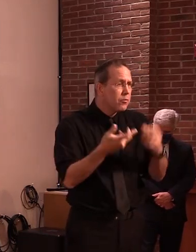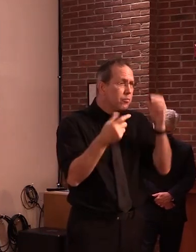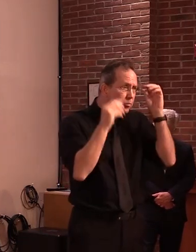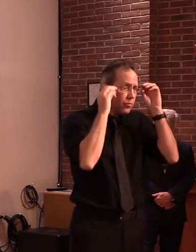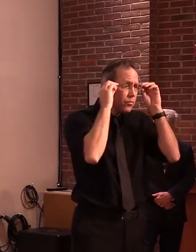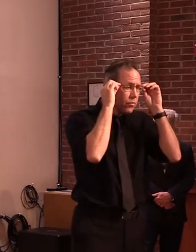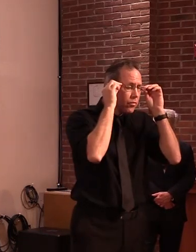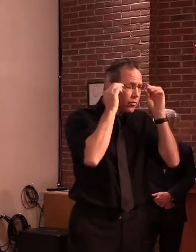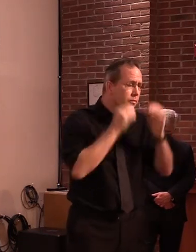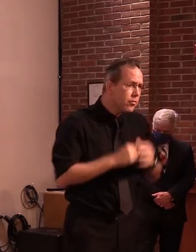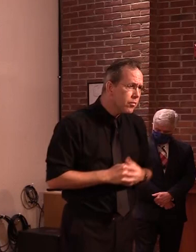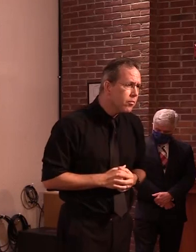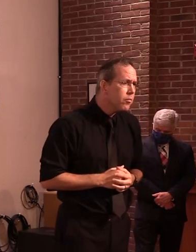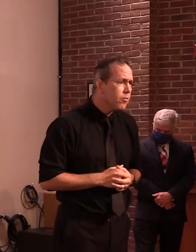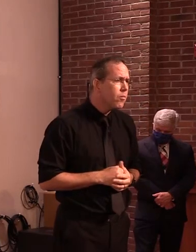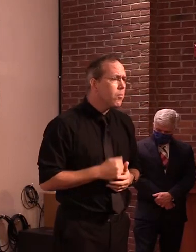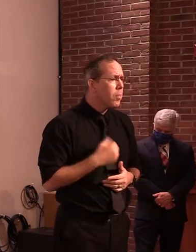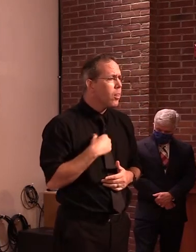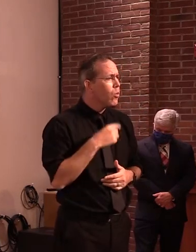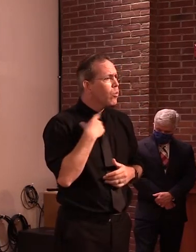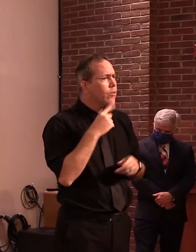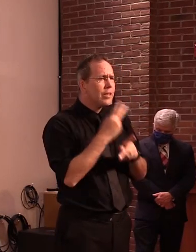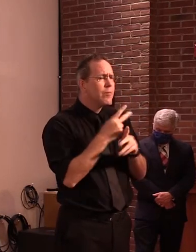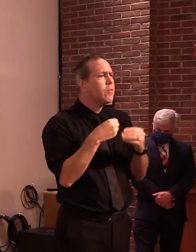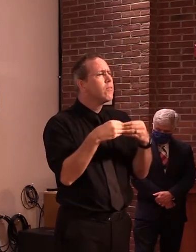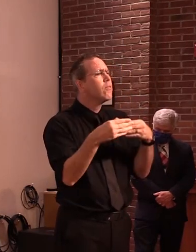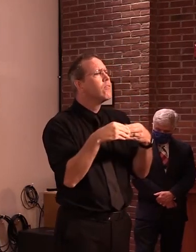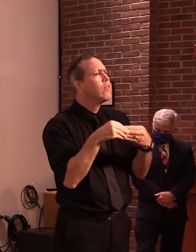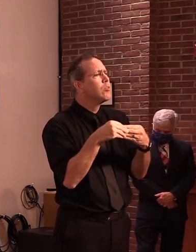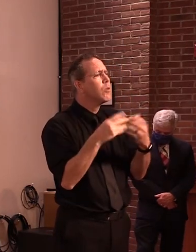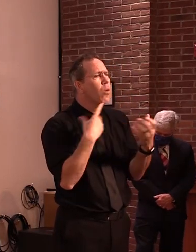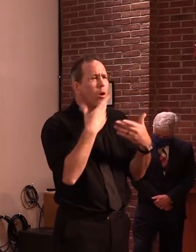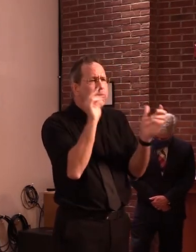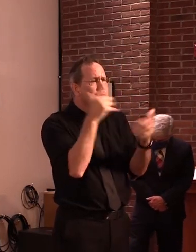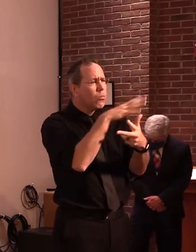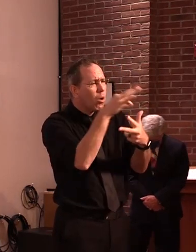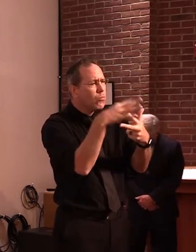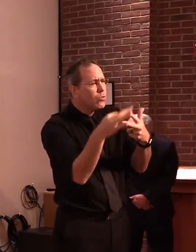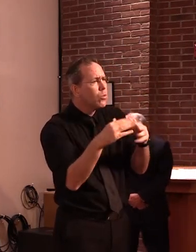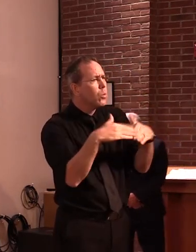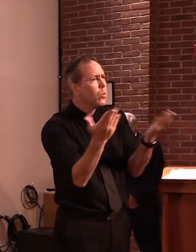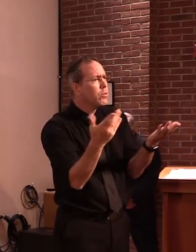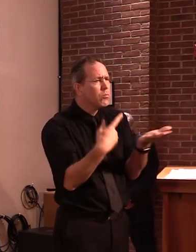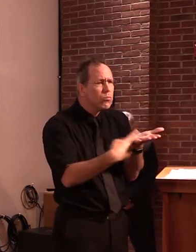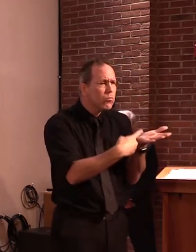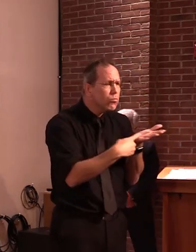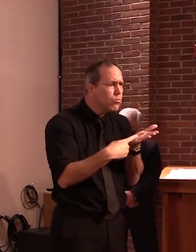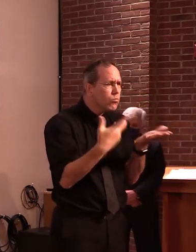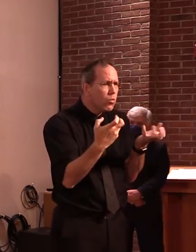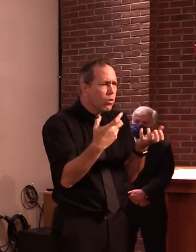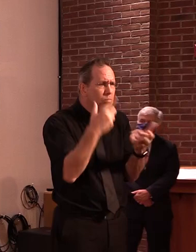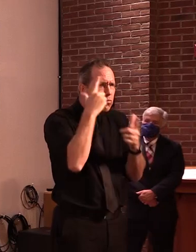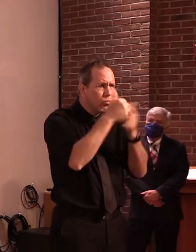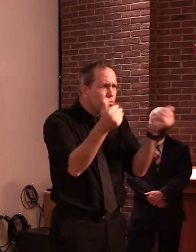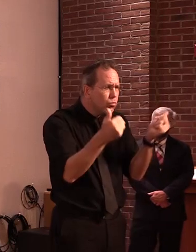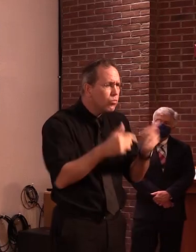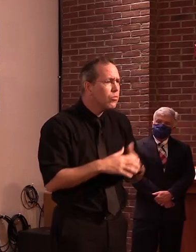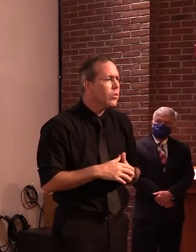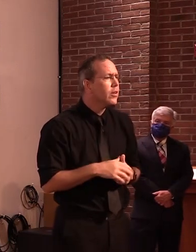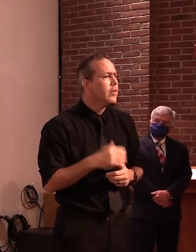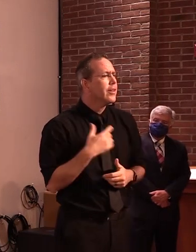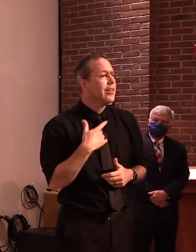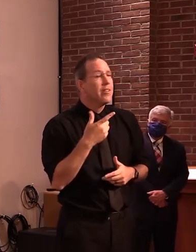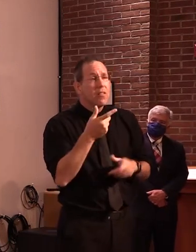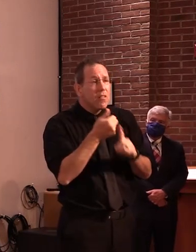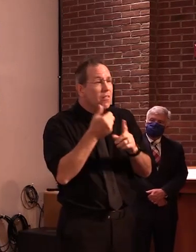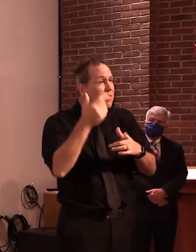flexibility. I believe it can work. Our state experts, our healthcare experts, our epidemiologists, everyone thinks we can do